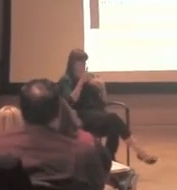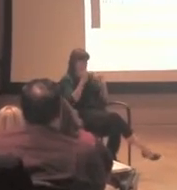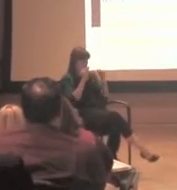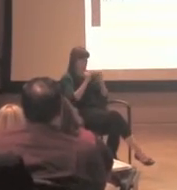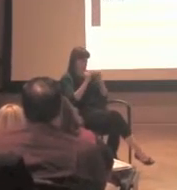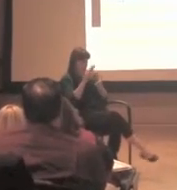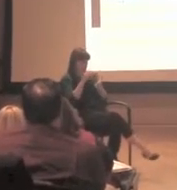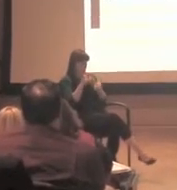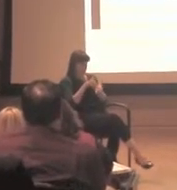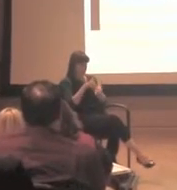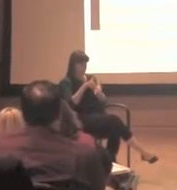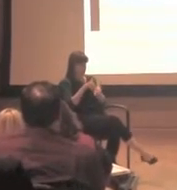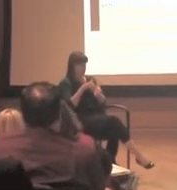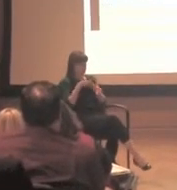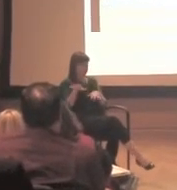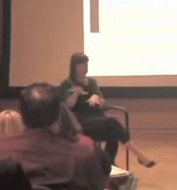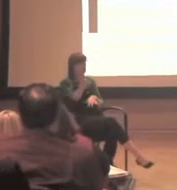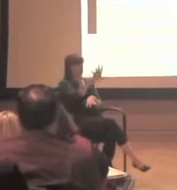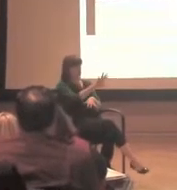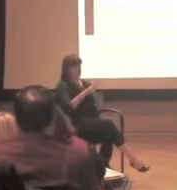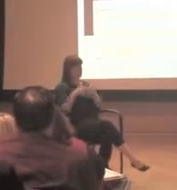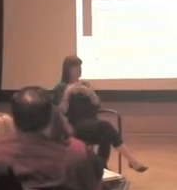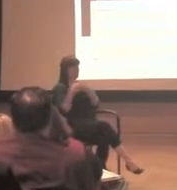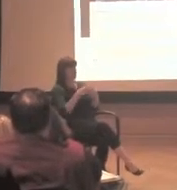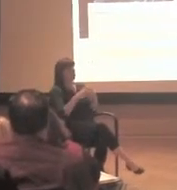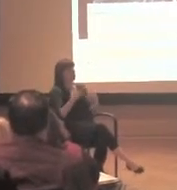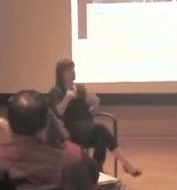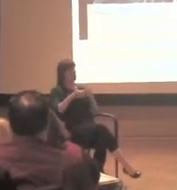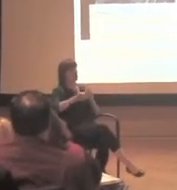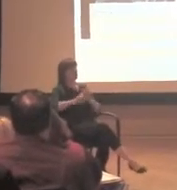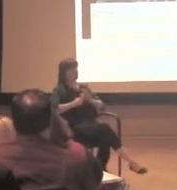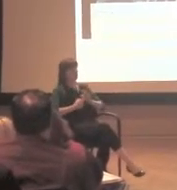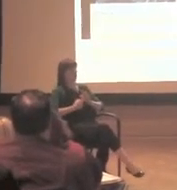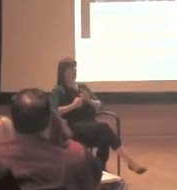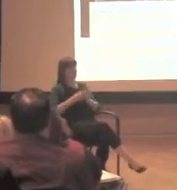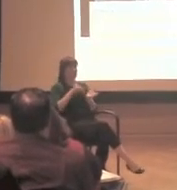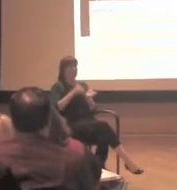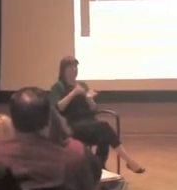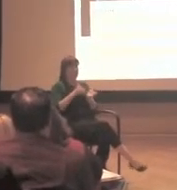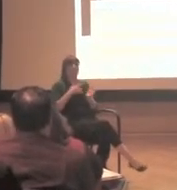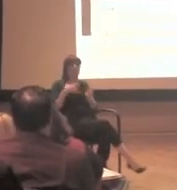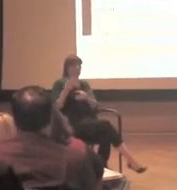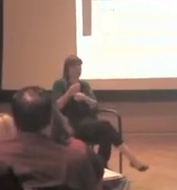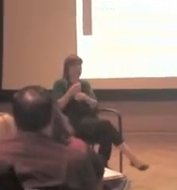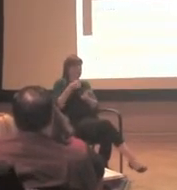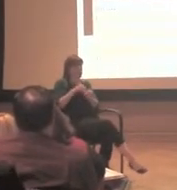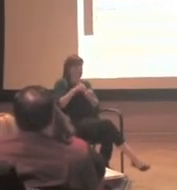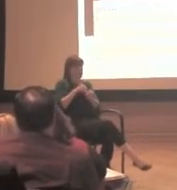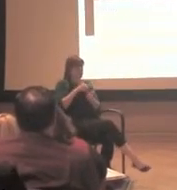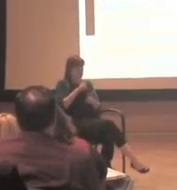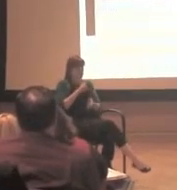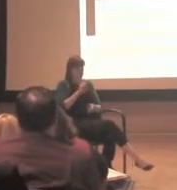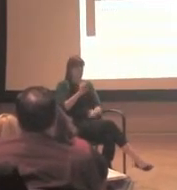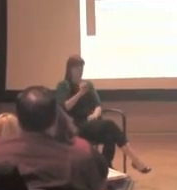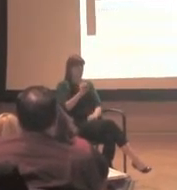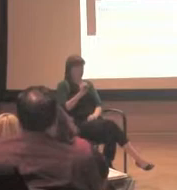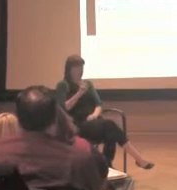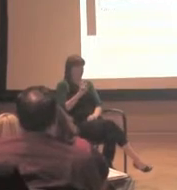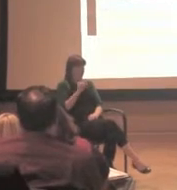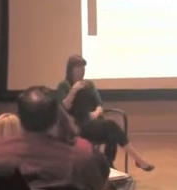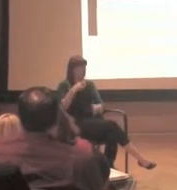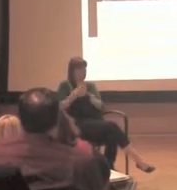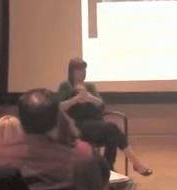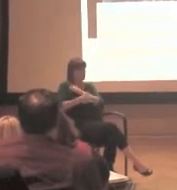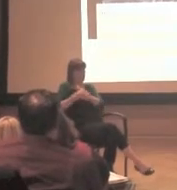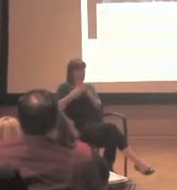more centers across the U.S. And actually we are starting, we've recruited Dr. Bolo, who started up the Texas Children's, and we stole him from